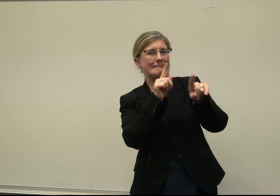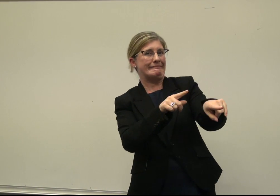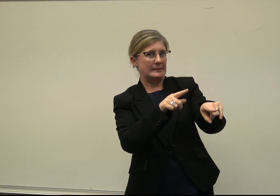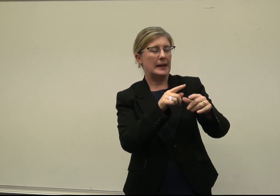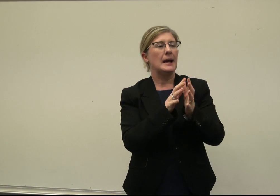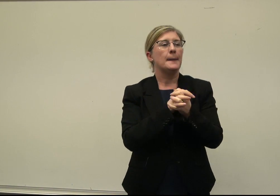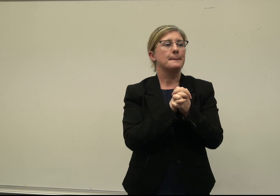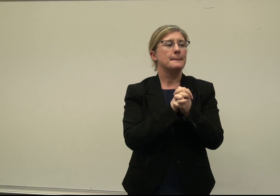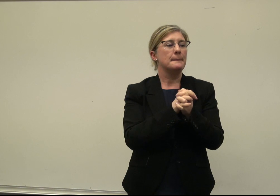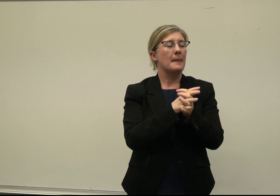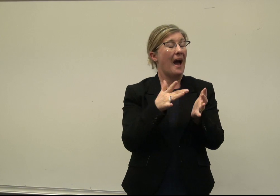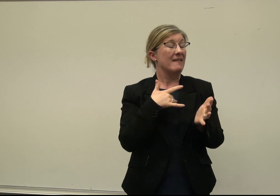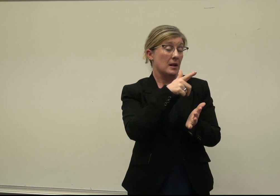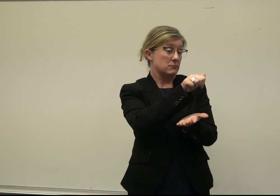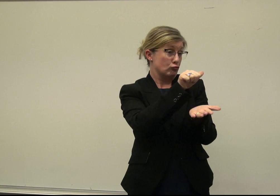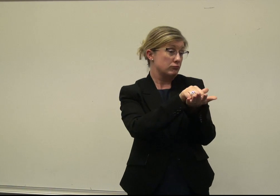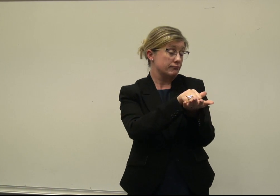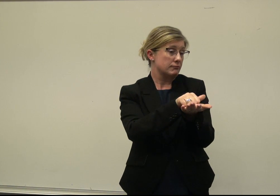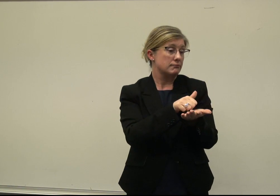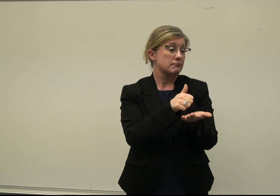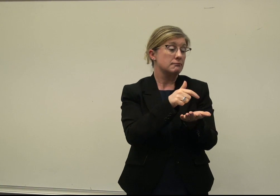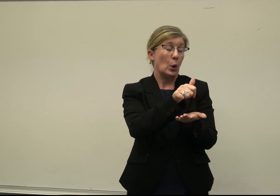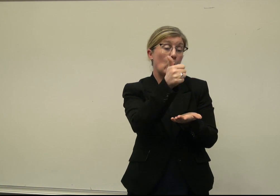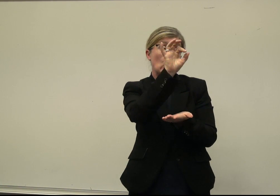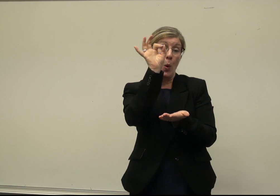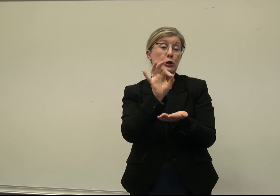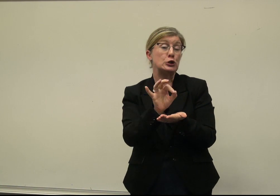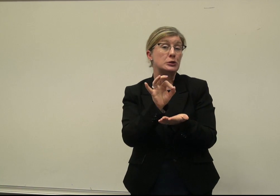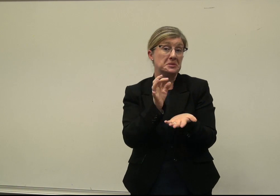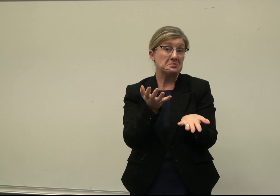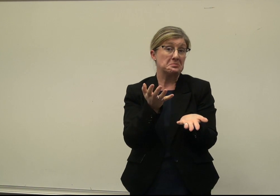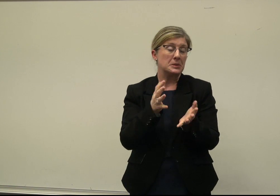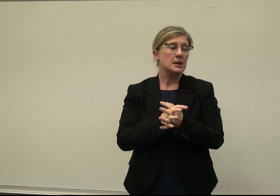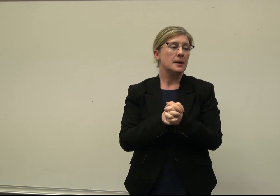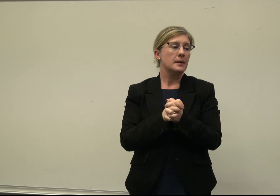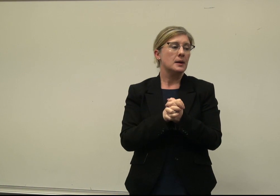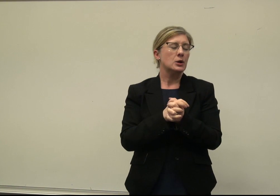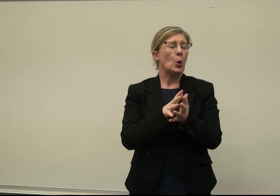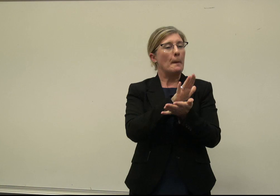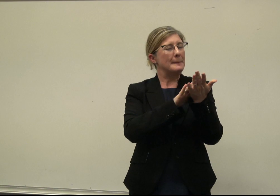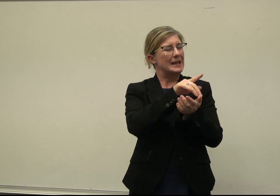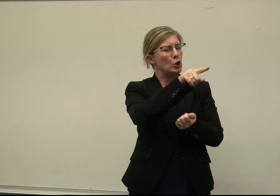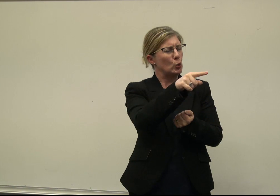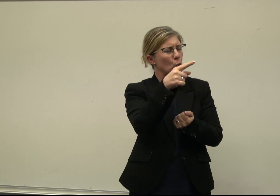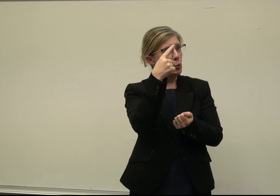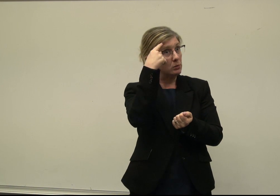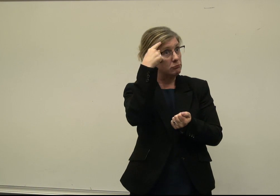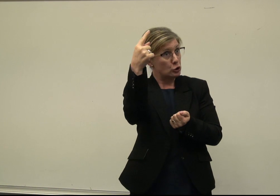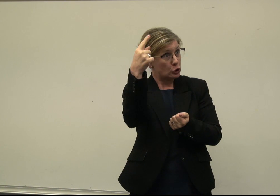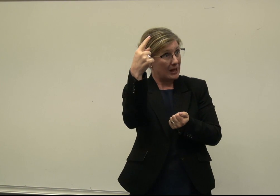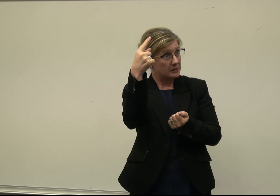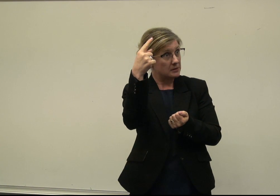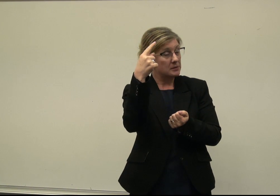But it's definitely a good question. So what you're suggesting is that, unlike